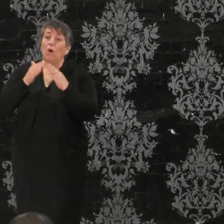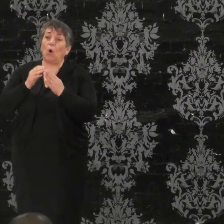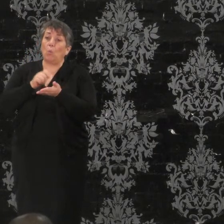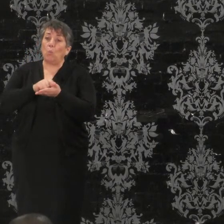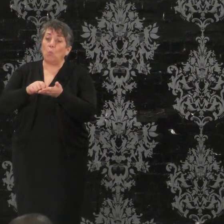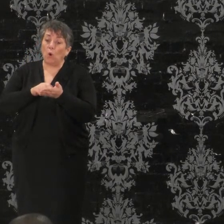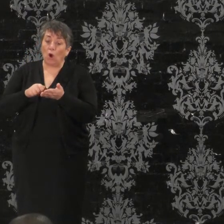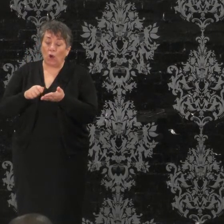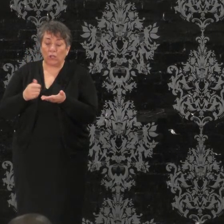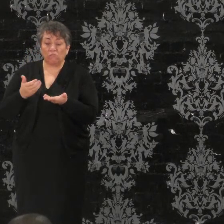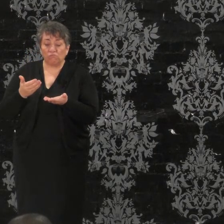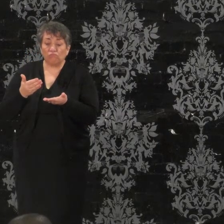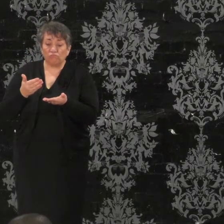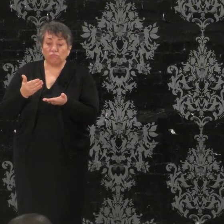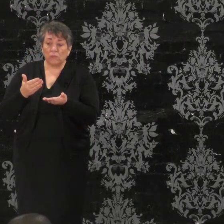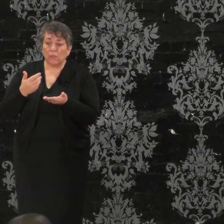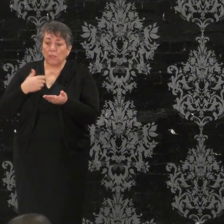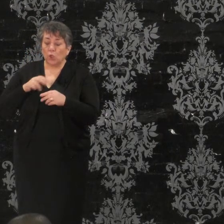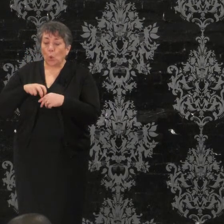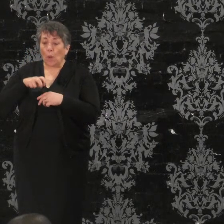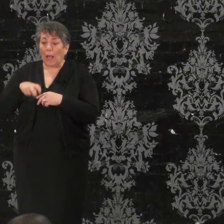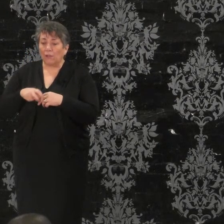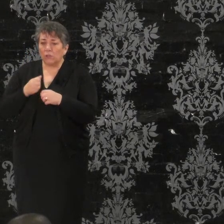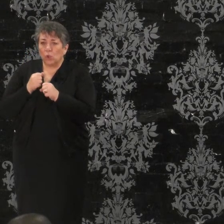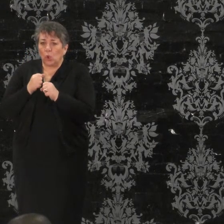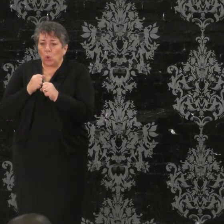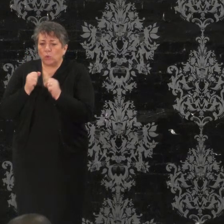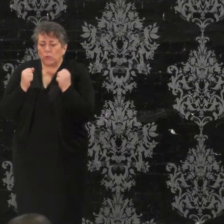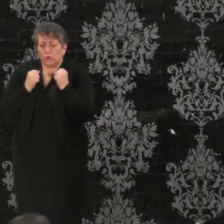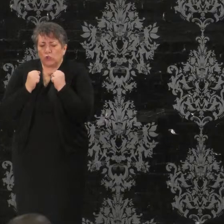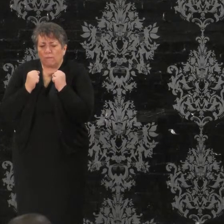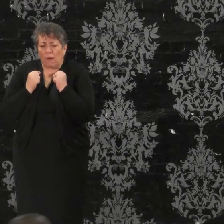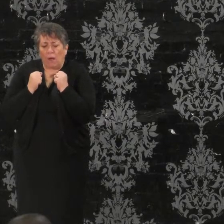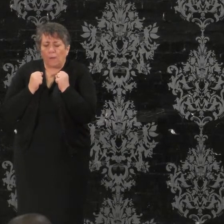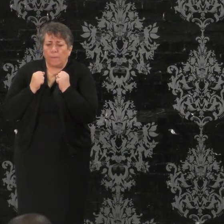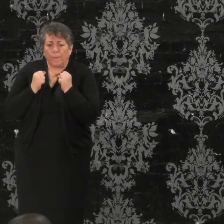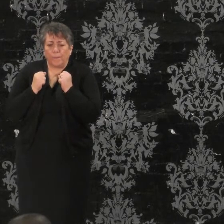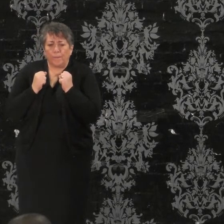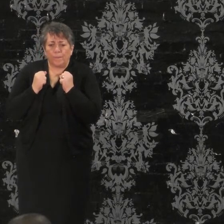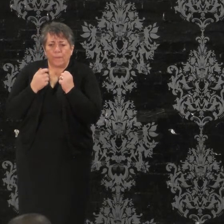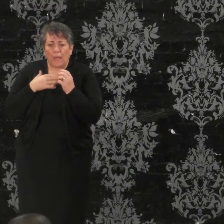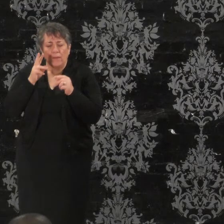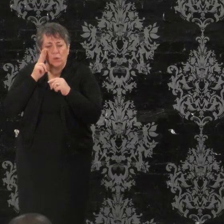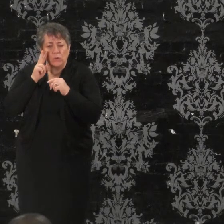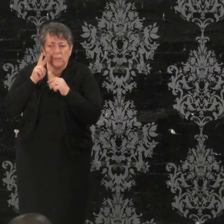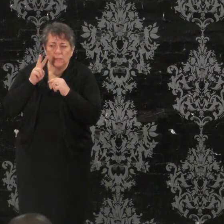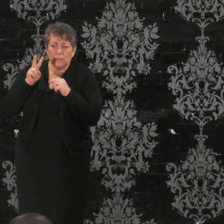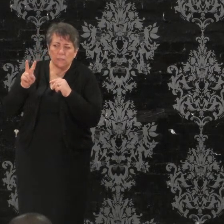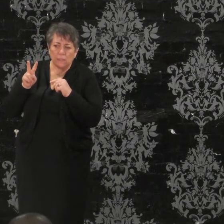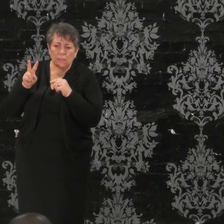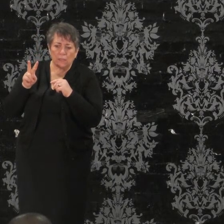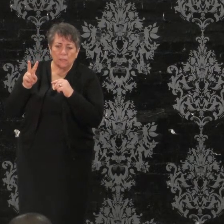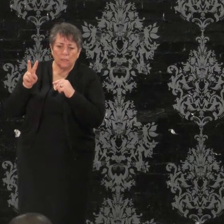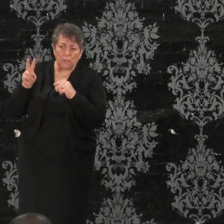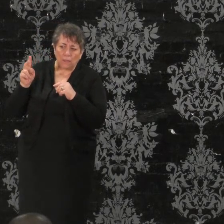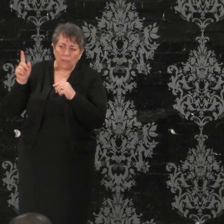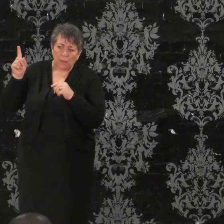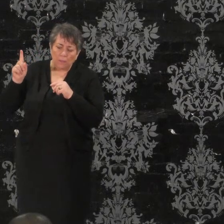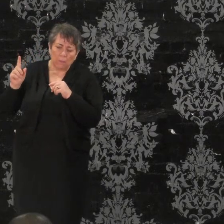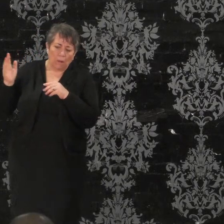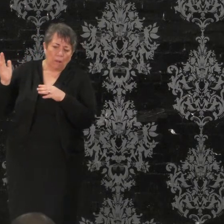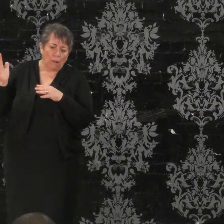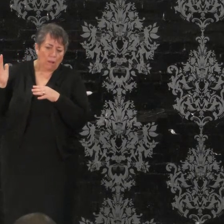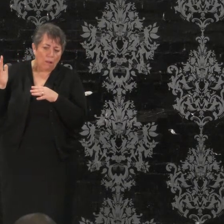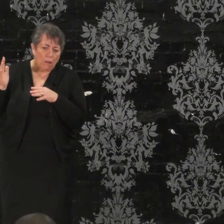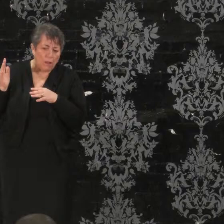step outside. It's cold. You start to shiver. Out of the corner of your eye, you see a large group of people getting rowdy.